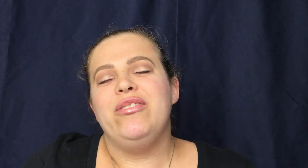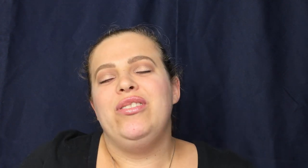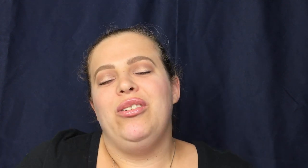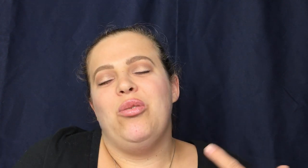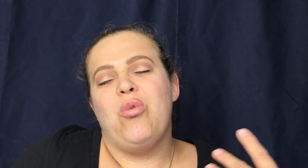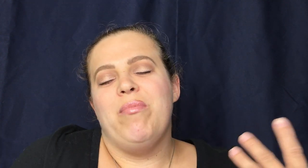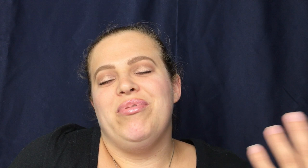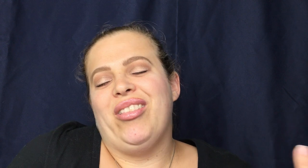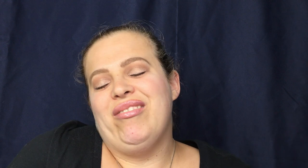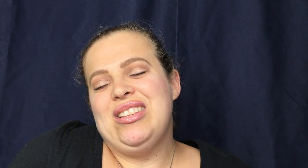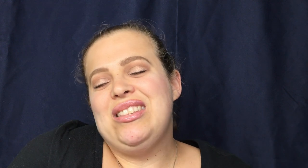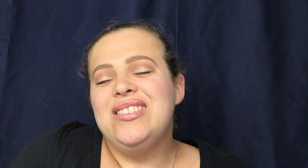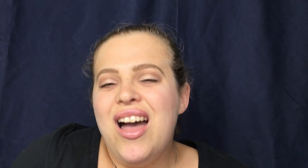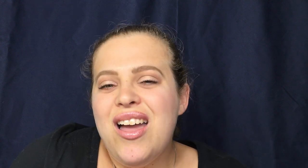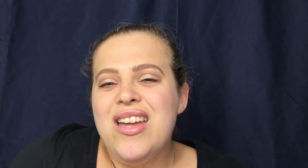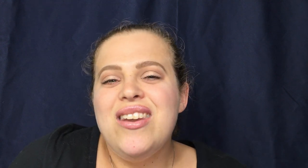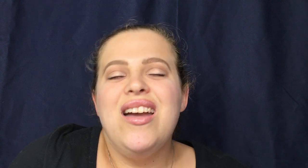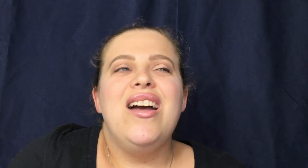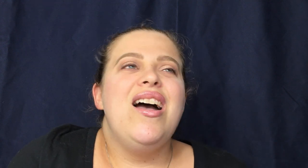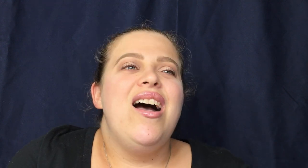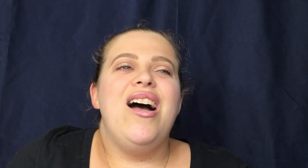feel the warmth of the sun.